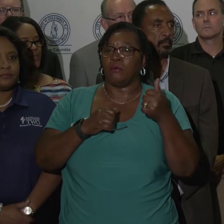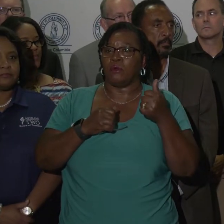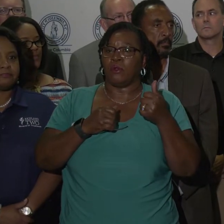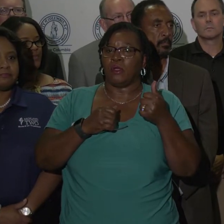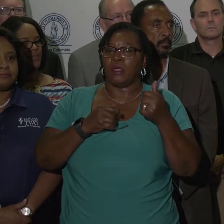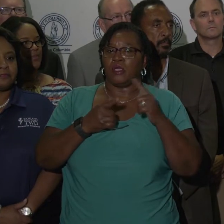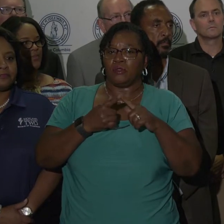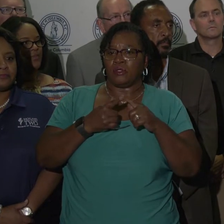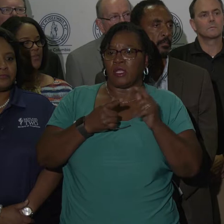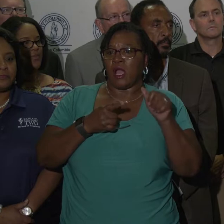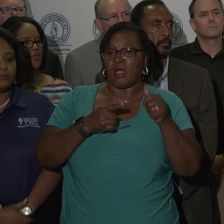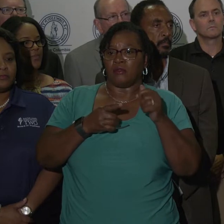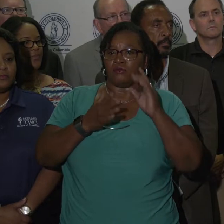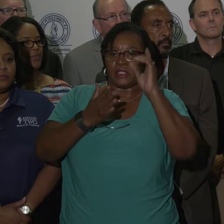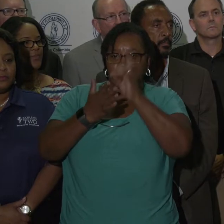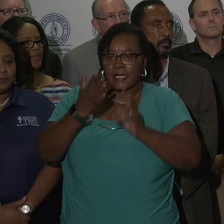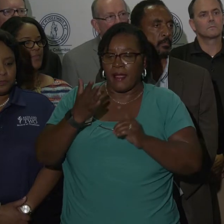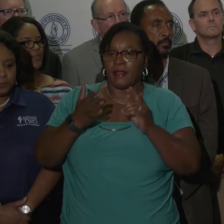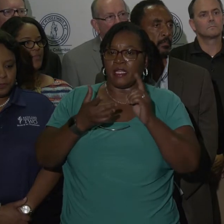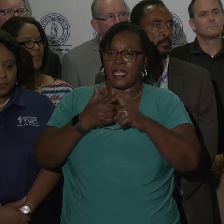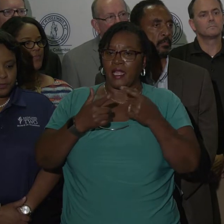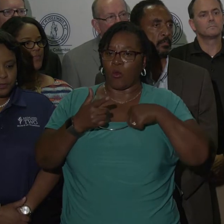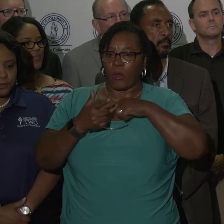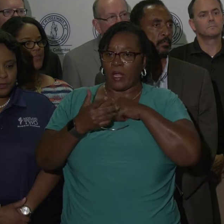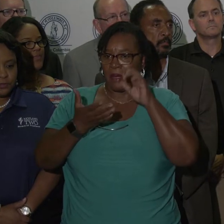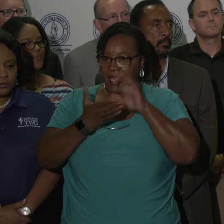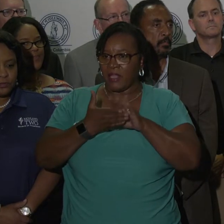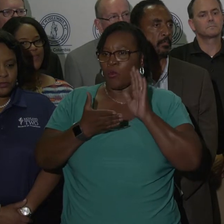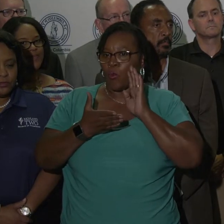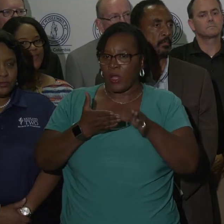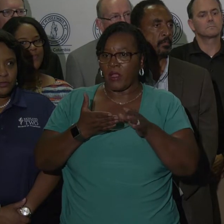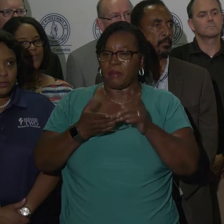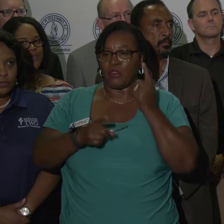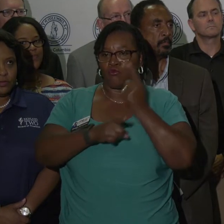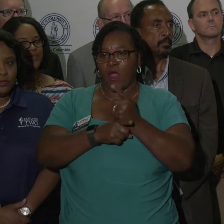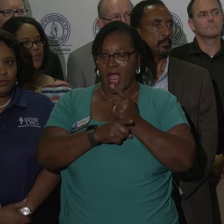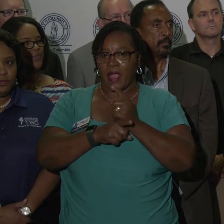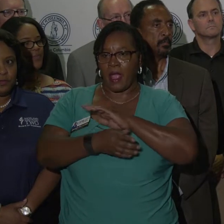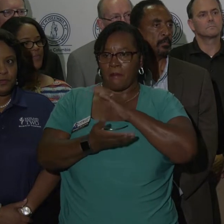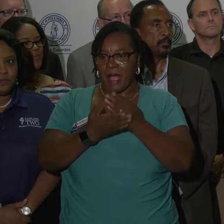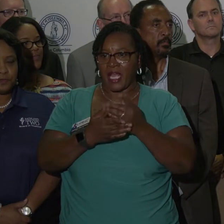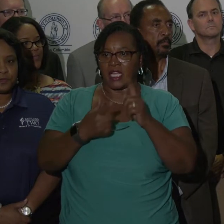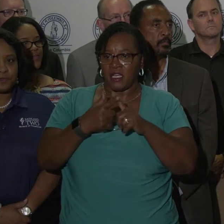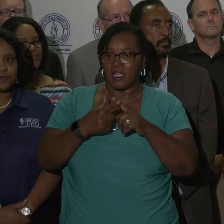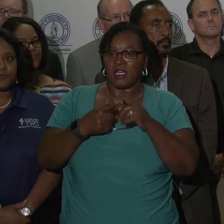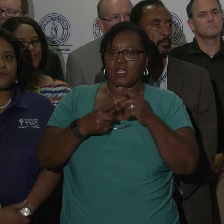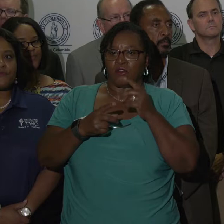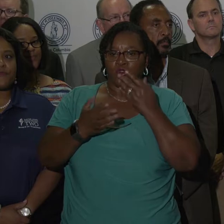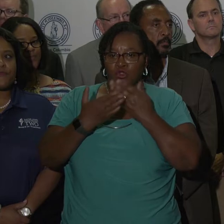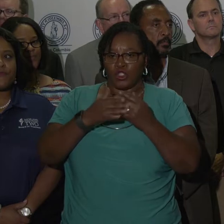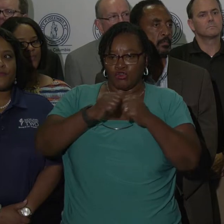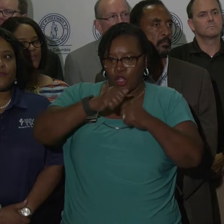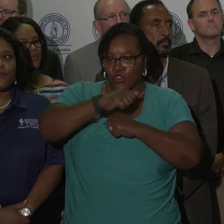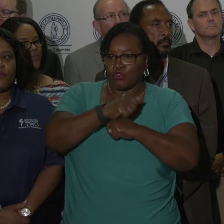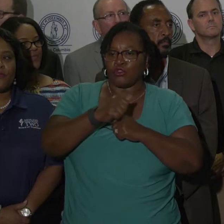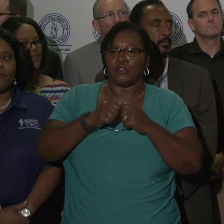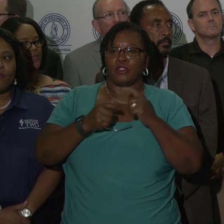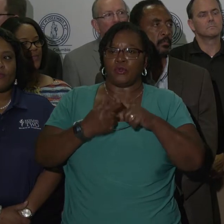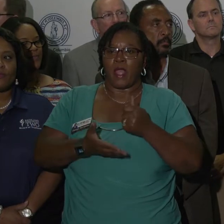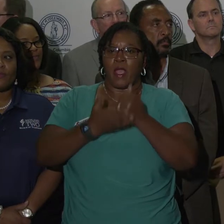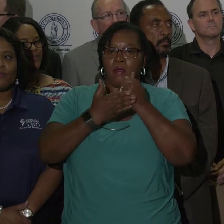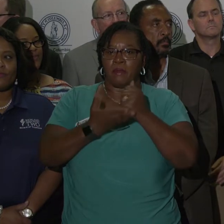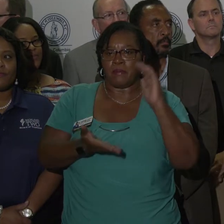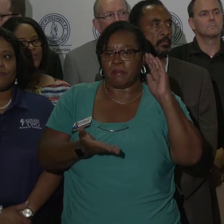with another close to 10 under design that we believe will be the right amount of investment in hard infrastructure and green infrastructure to